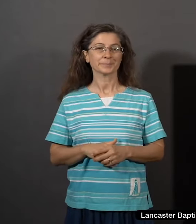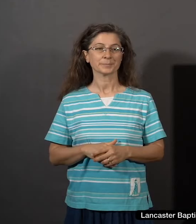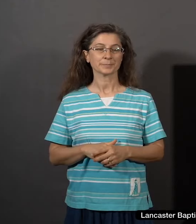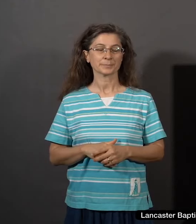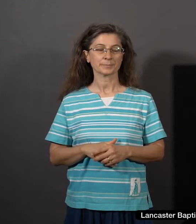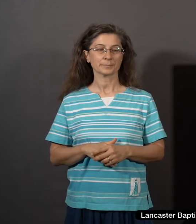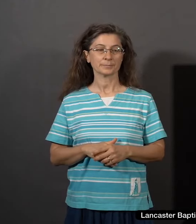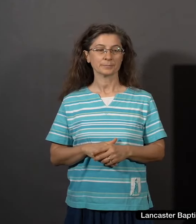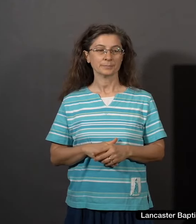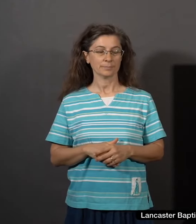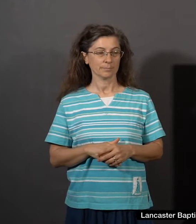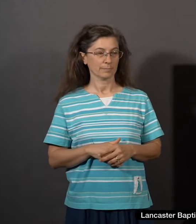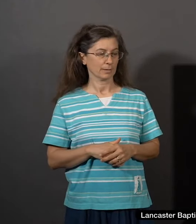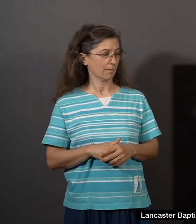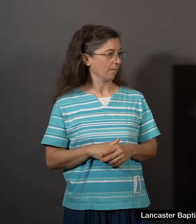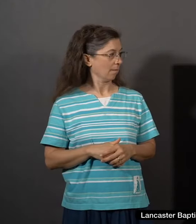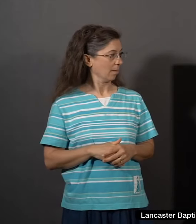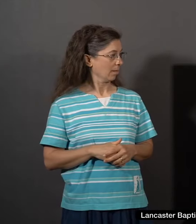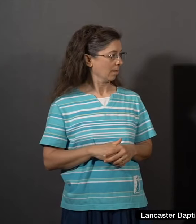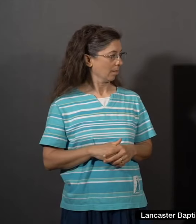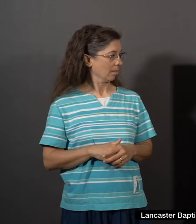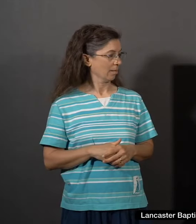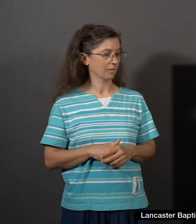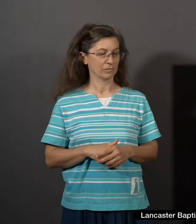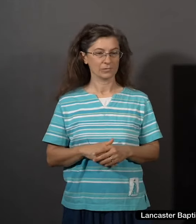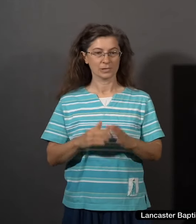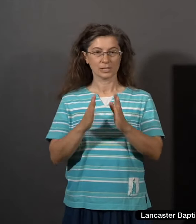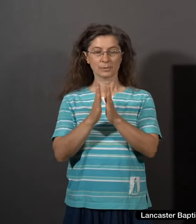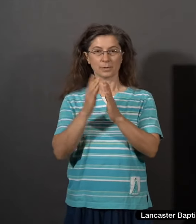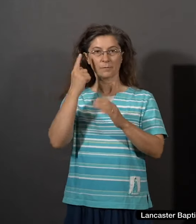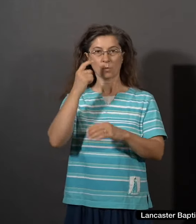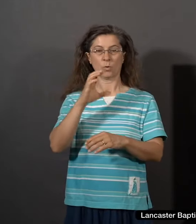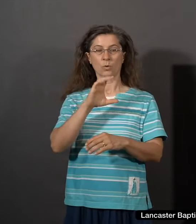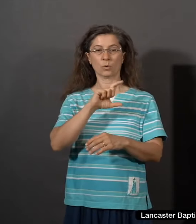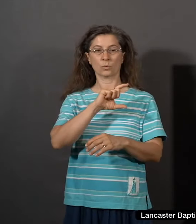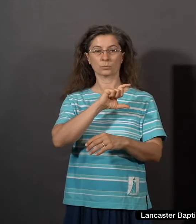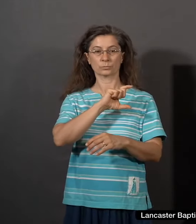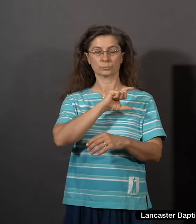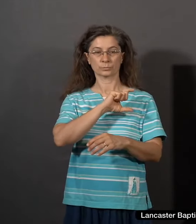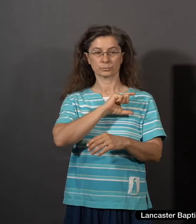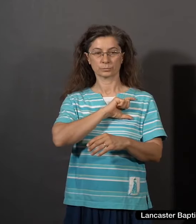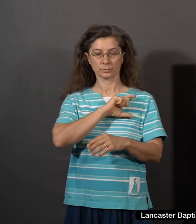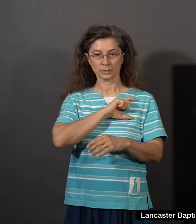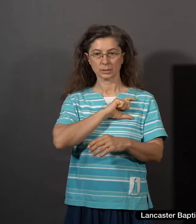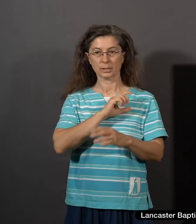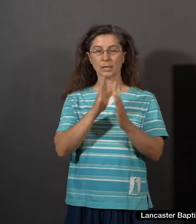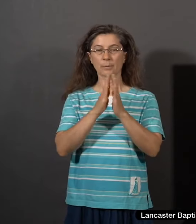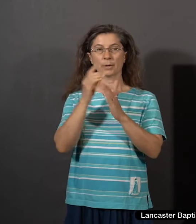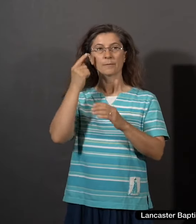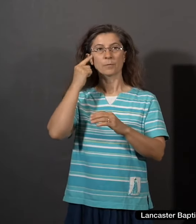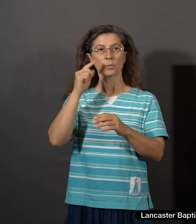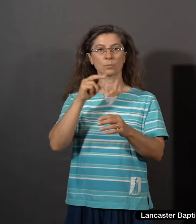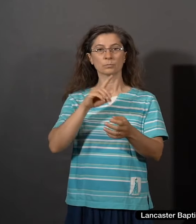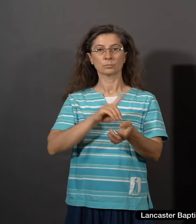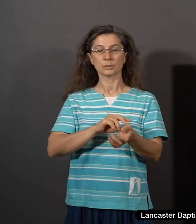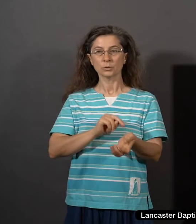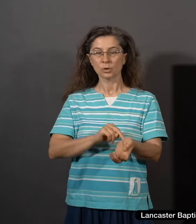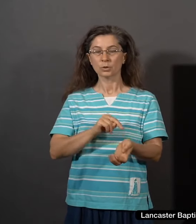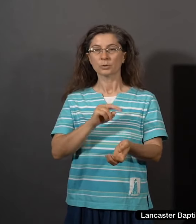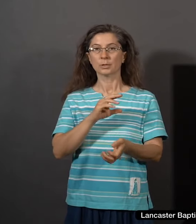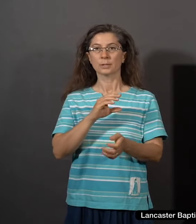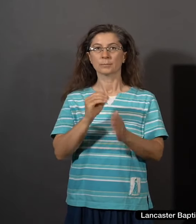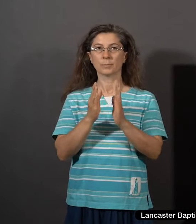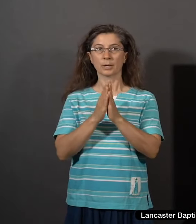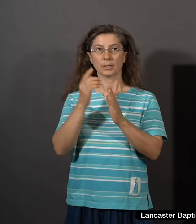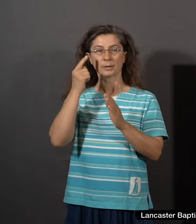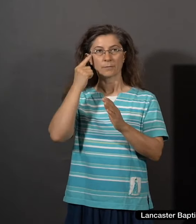here's some of the prayer requests that we have for our law enforcement and medical professionals for those with underlying conditions uh ollie